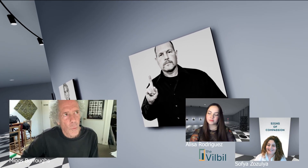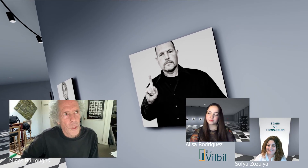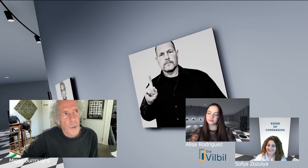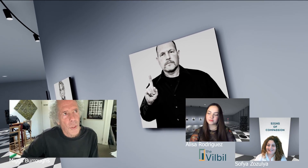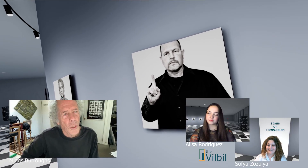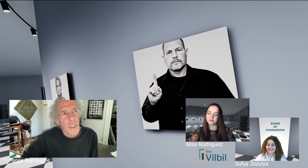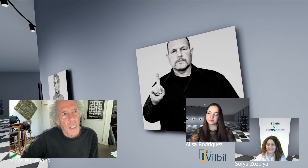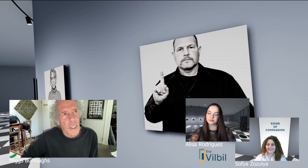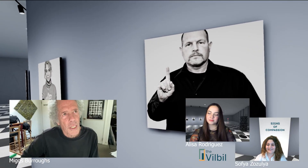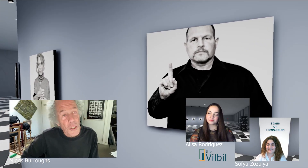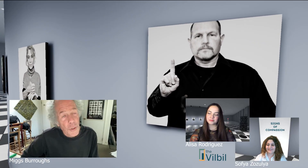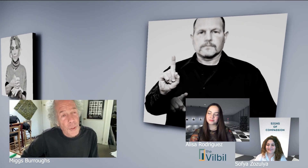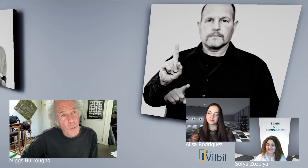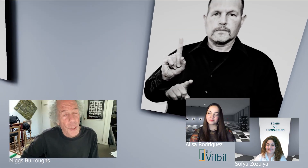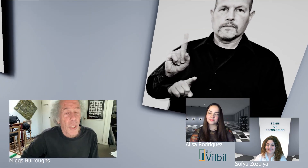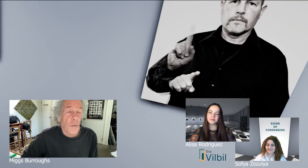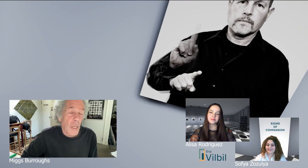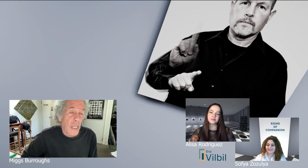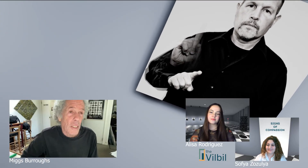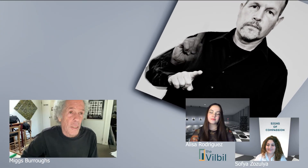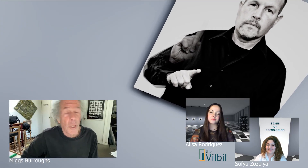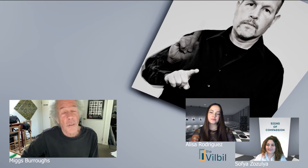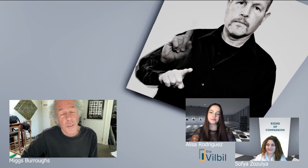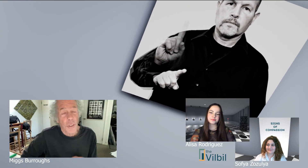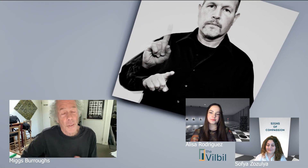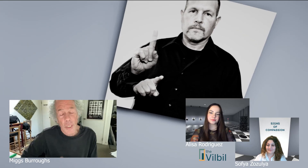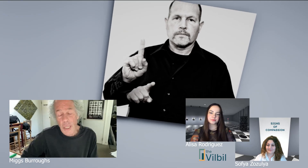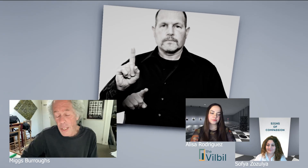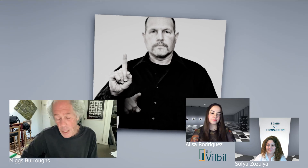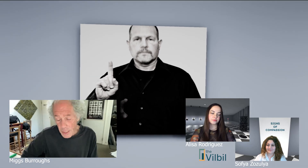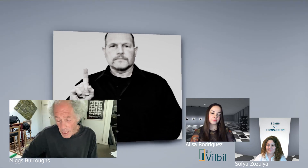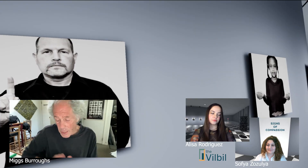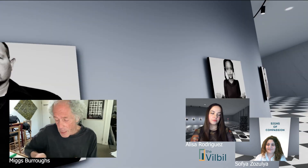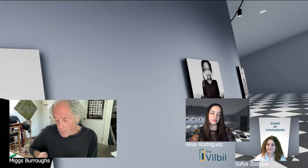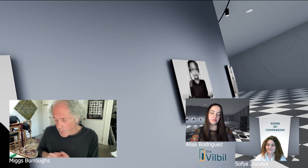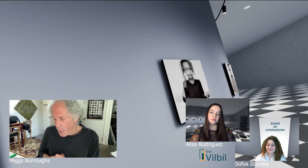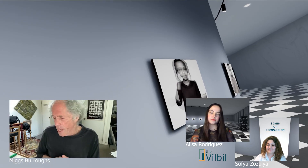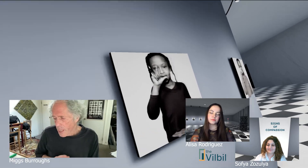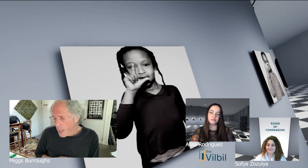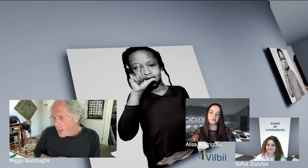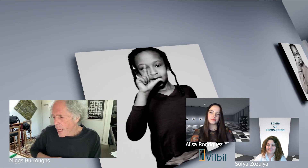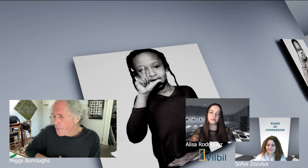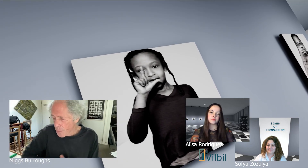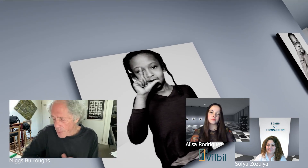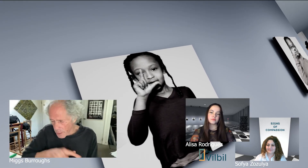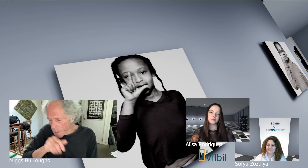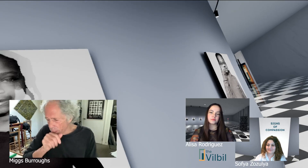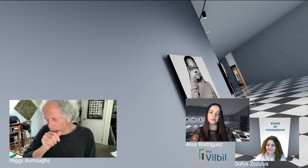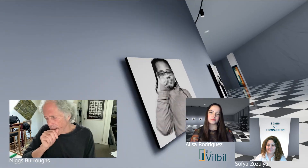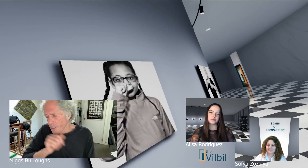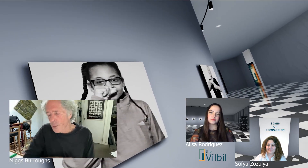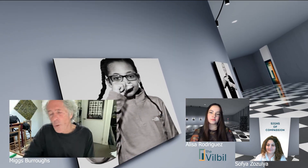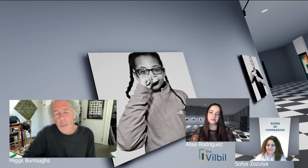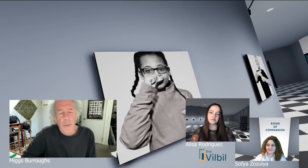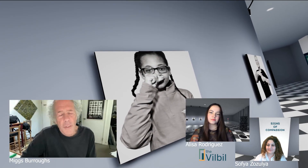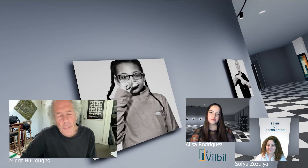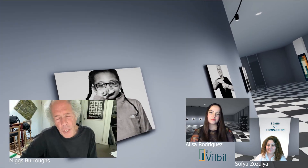Which resulted in an injury, which ironically, ended up having me disqualified for the